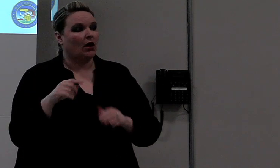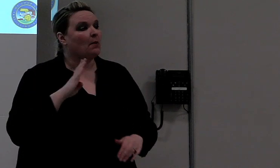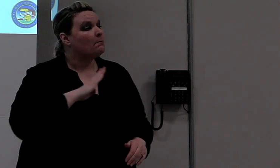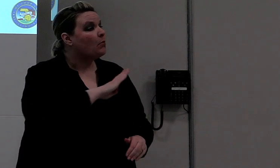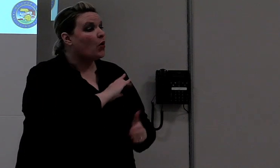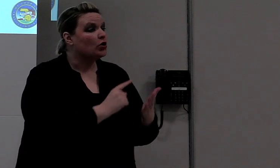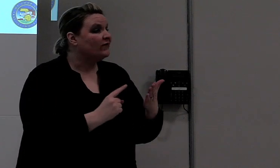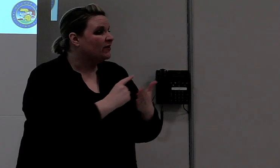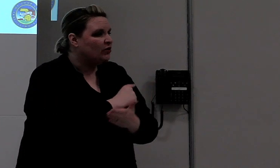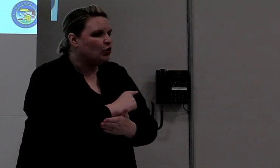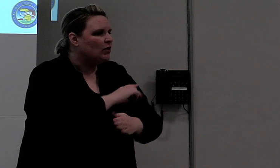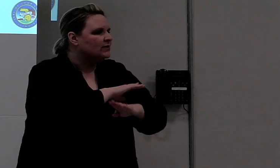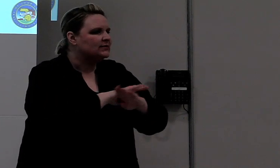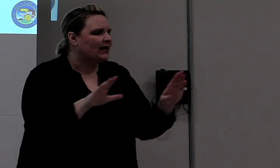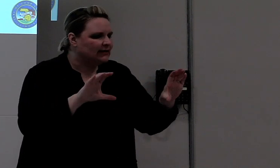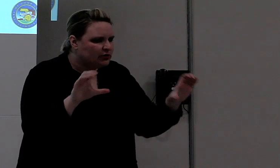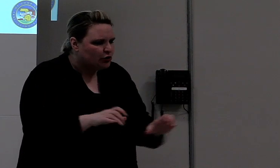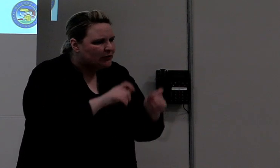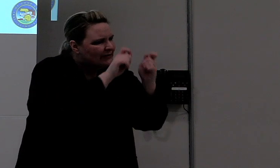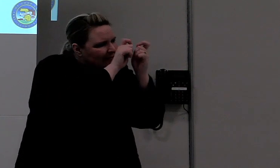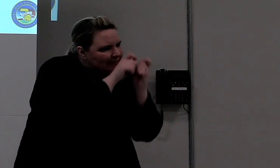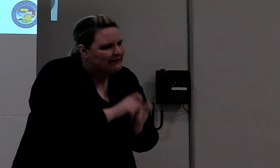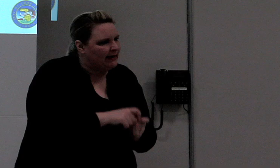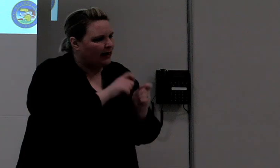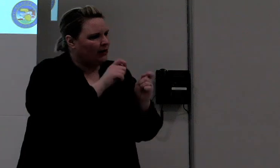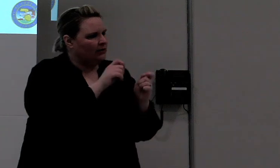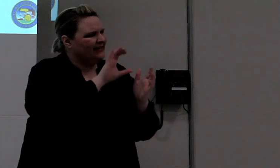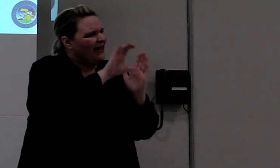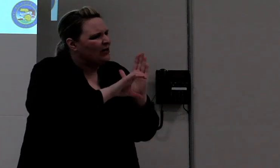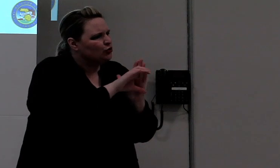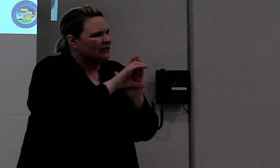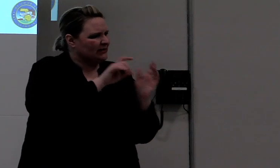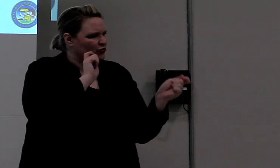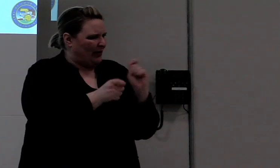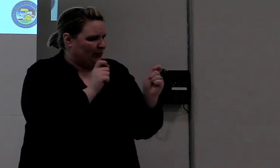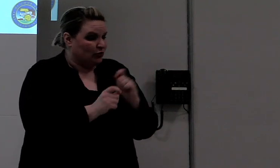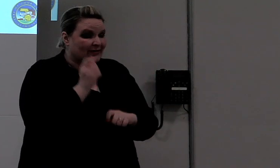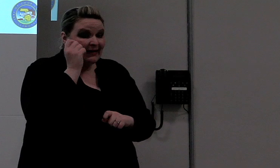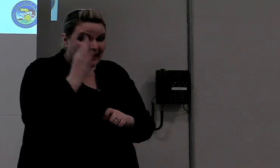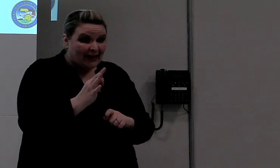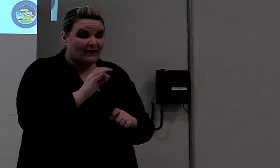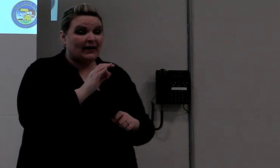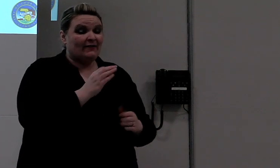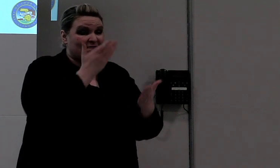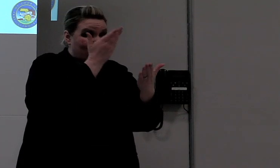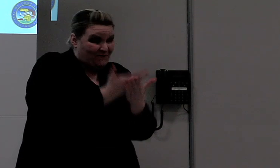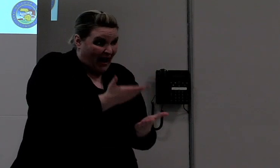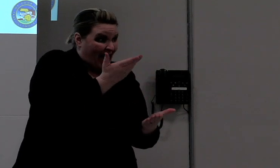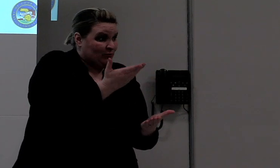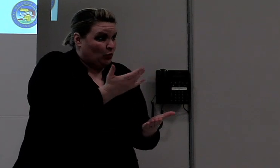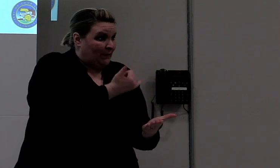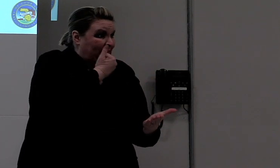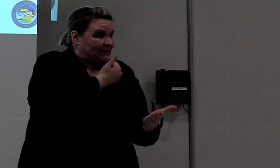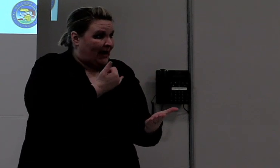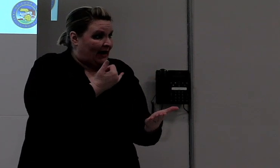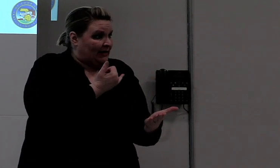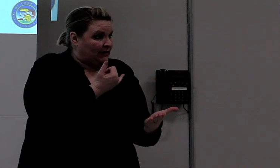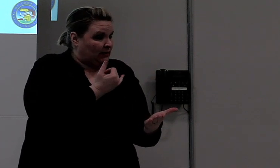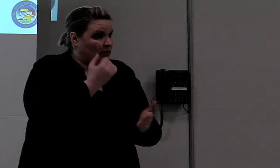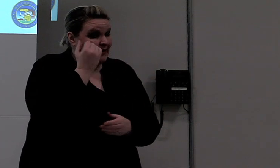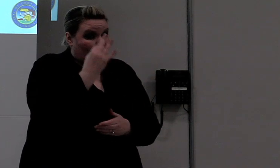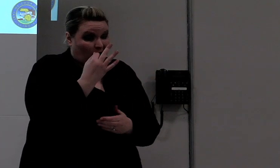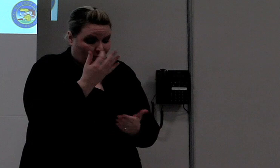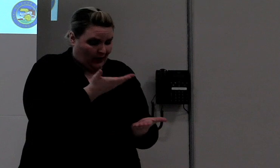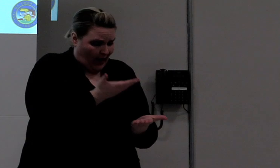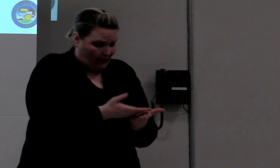doesn't make characteristic changes to properties. So if it is a factual error, we can usually, if